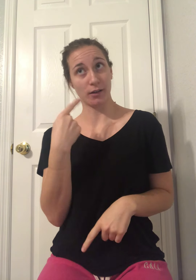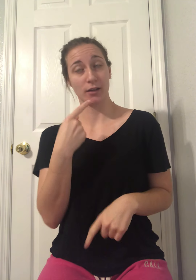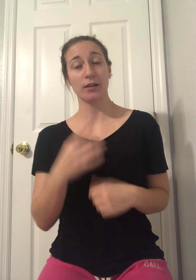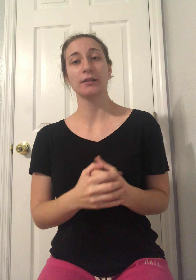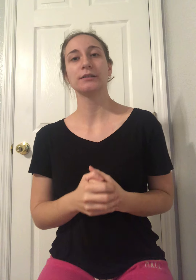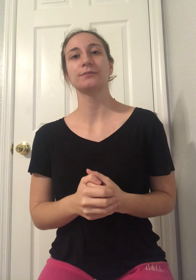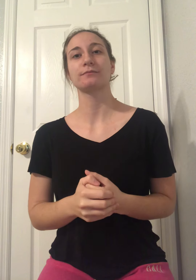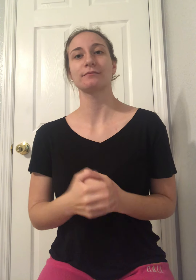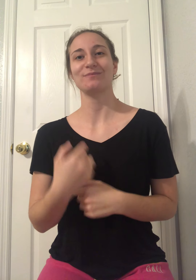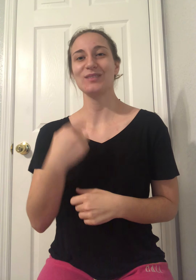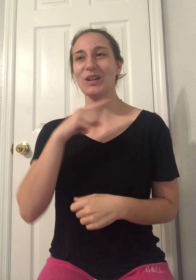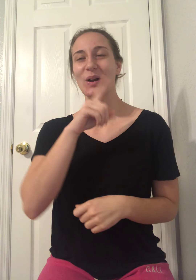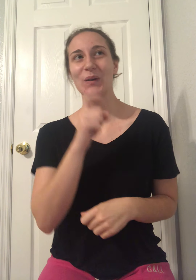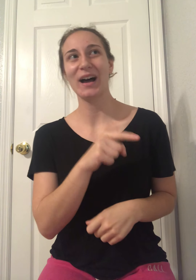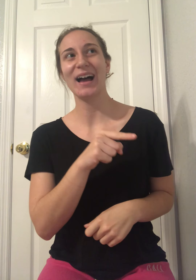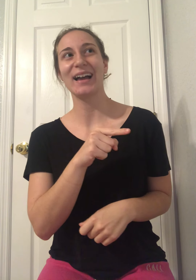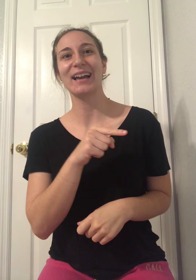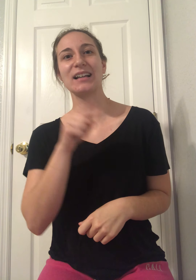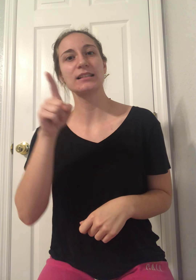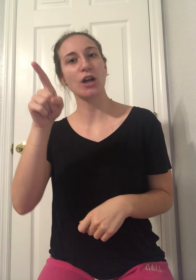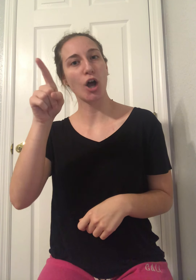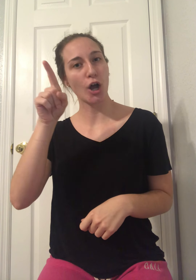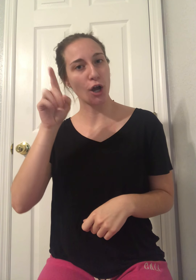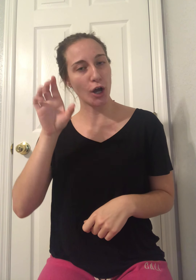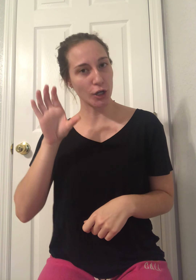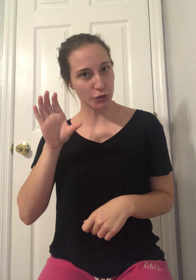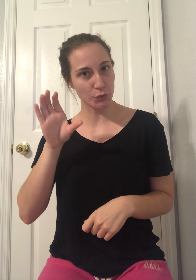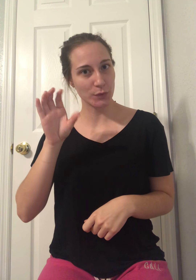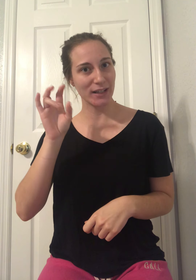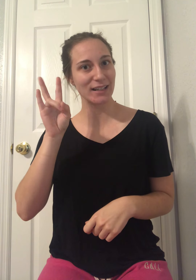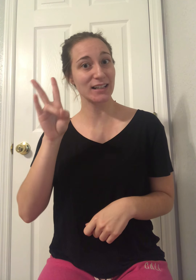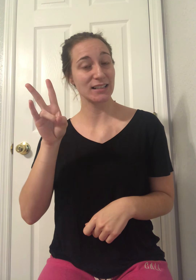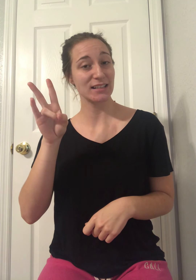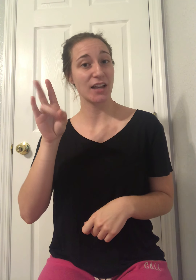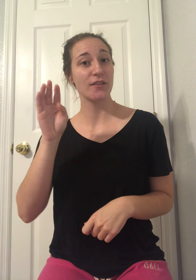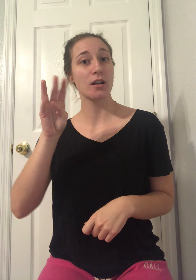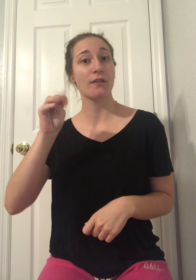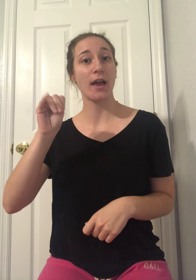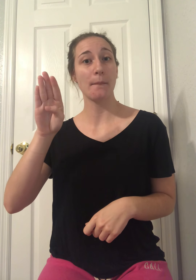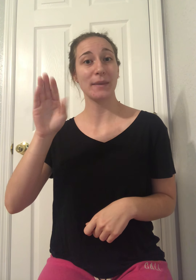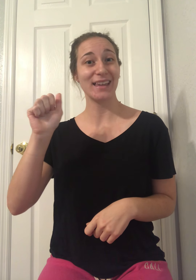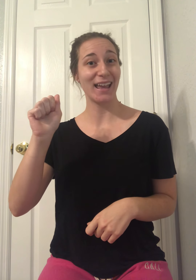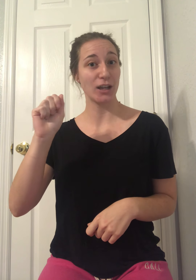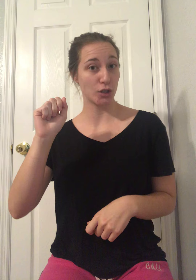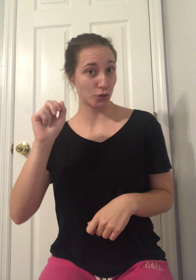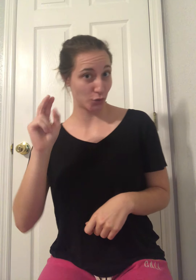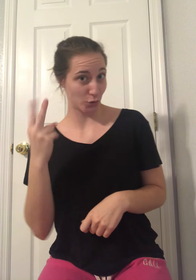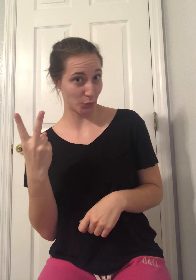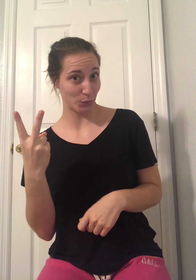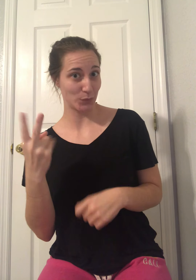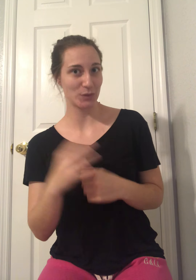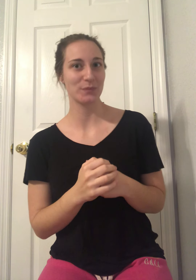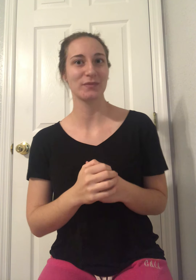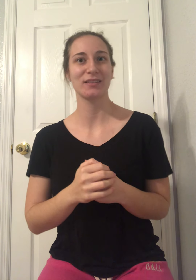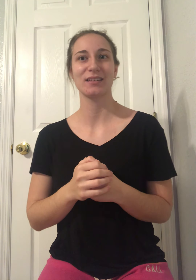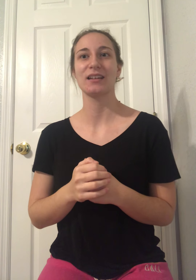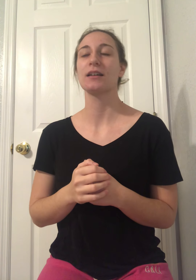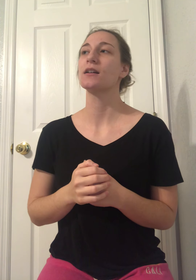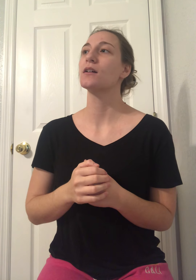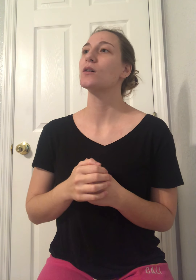of the class of 2016, what were your most dominant feelings as you spent your first year?